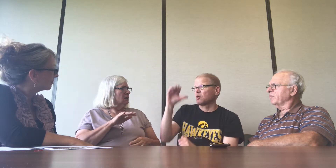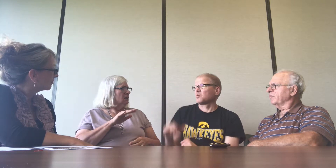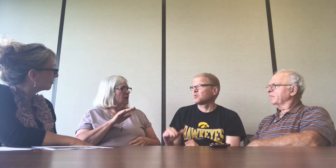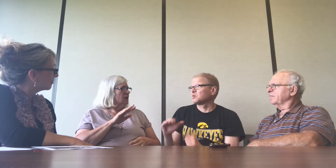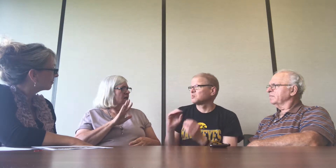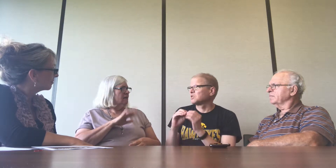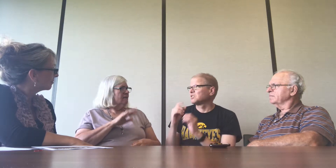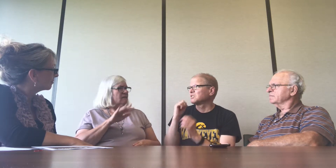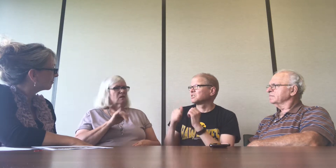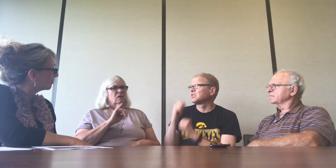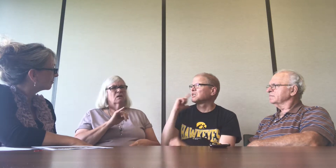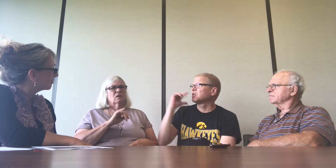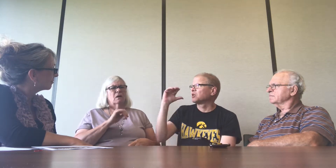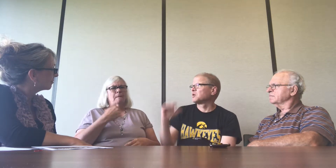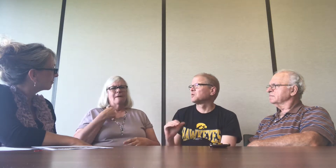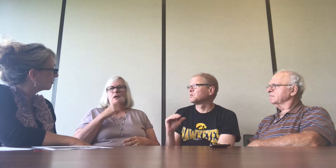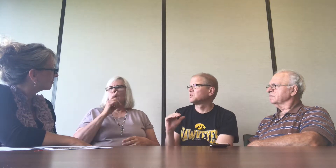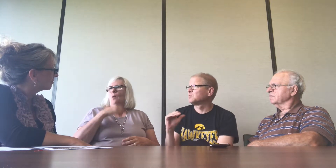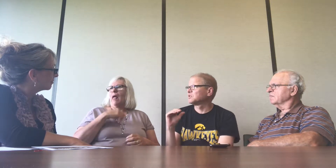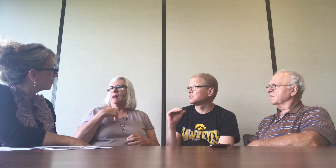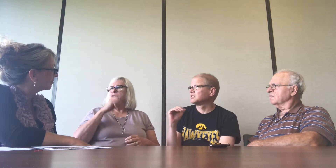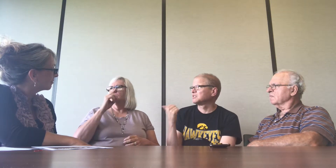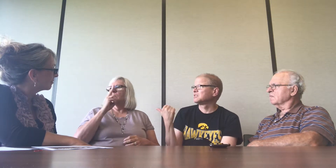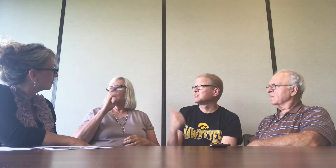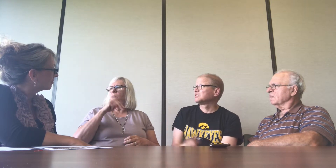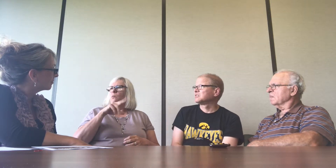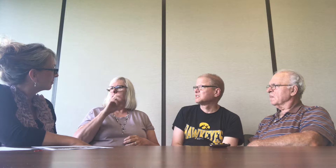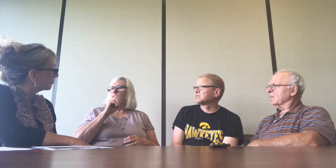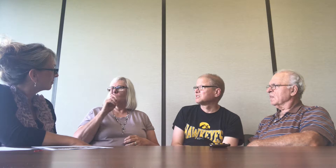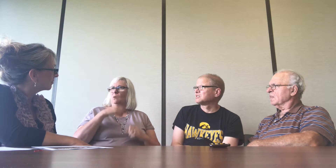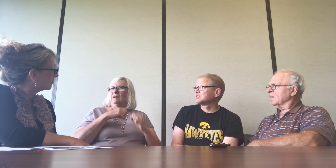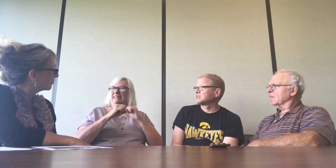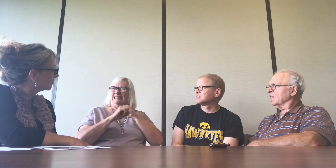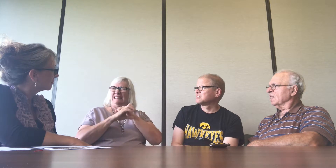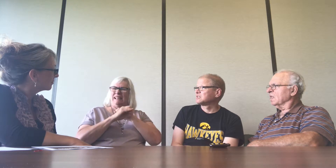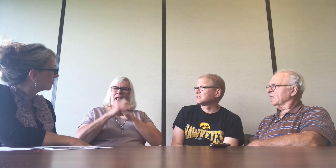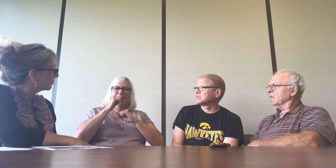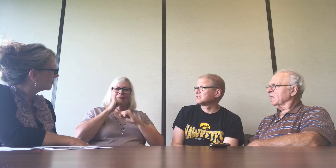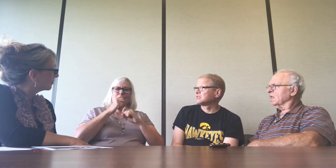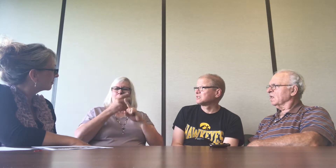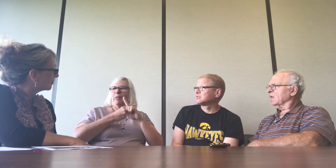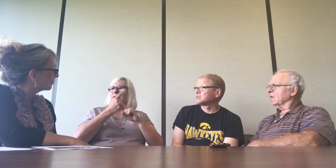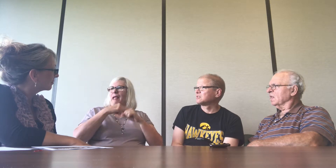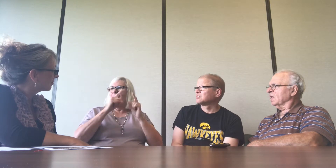100. Albert, no, last year we only had 55. Our attendance was declining.